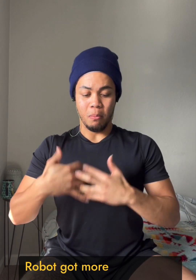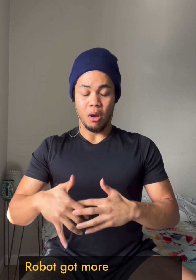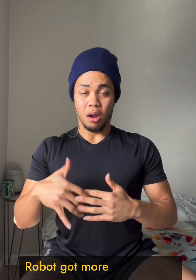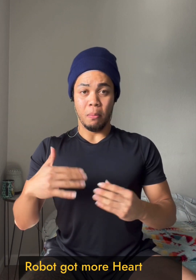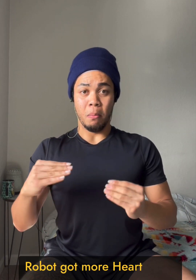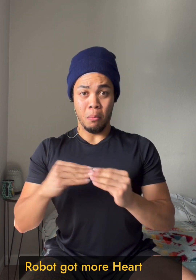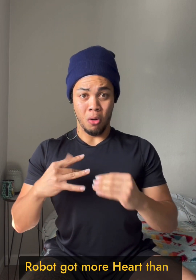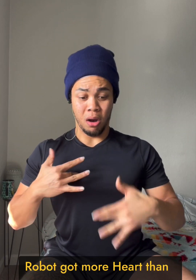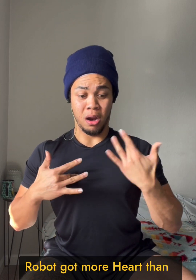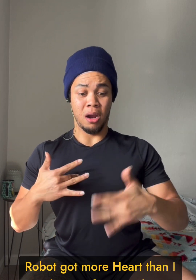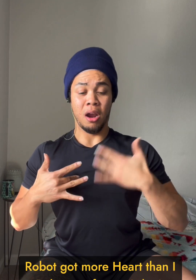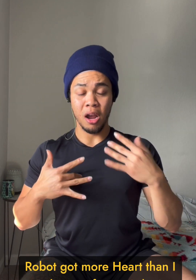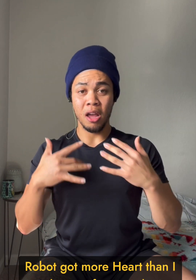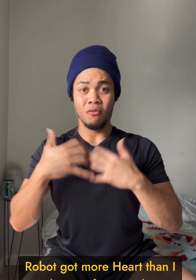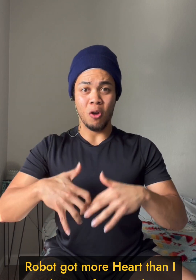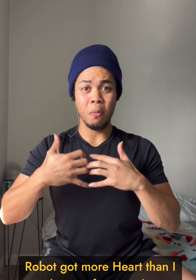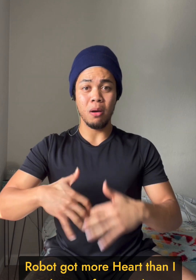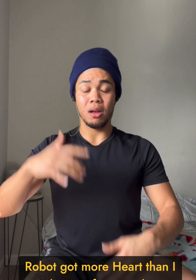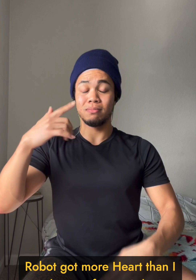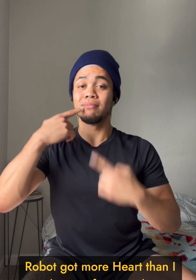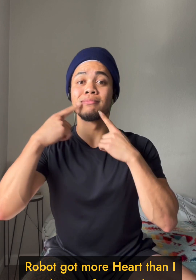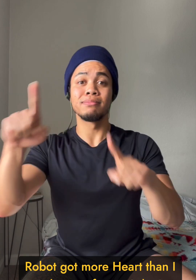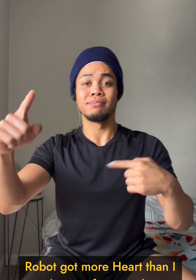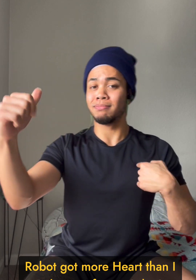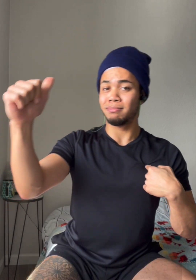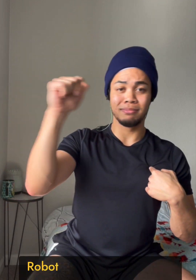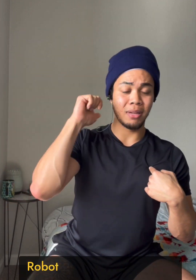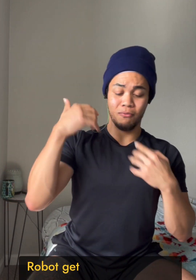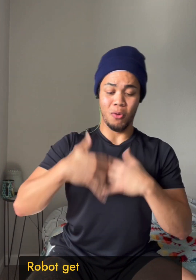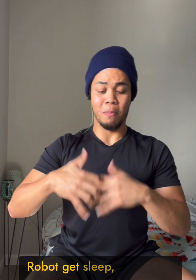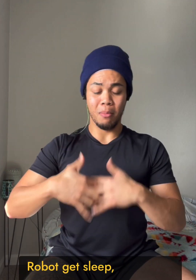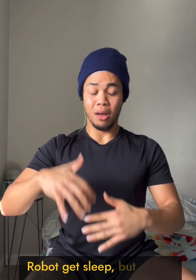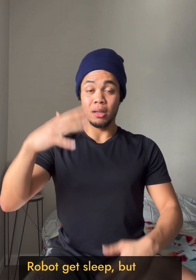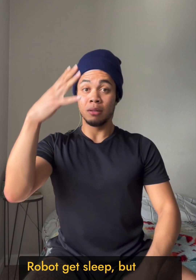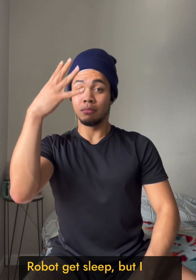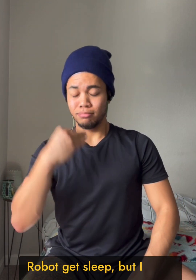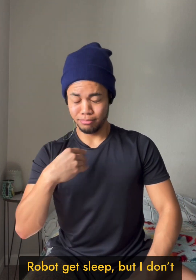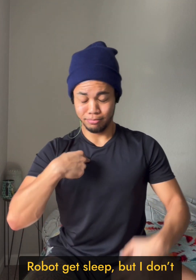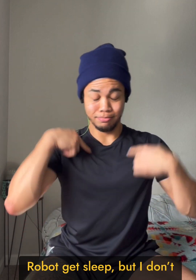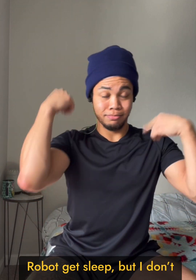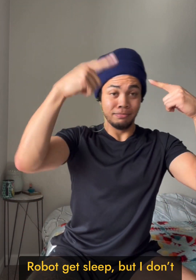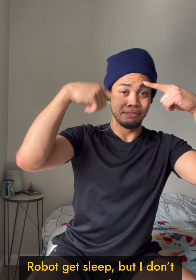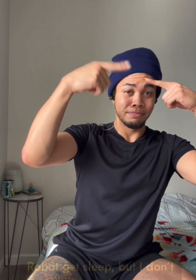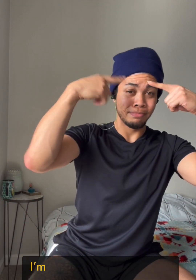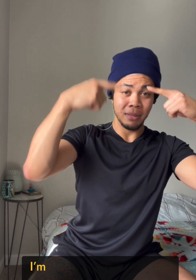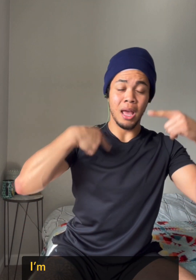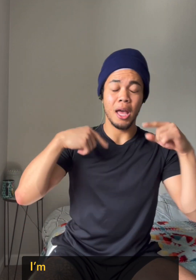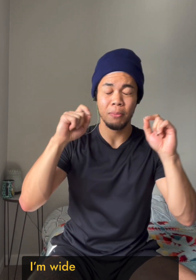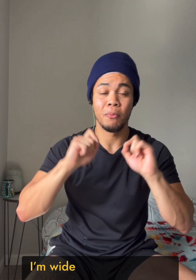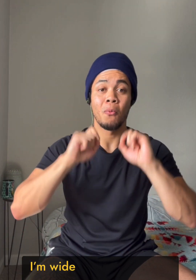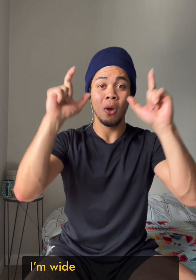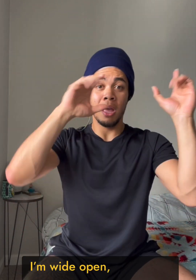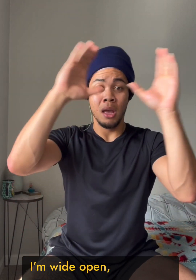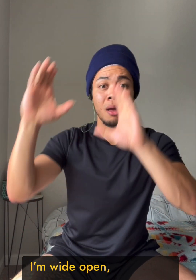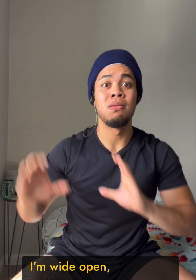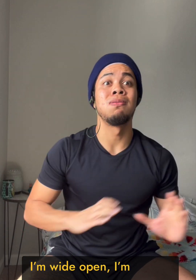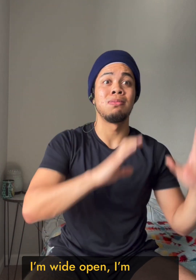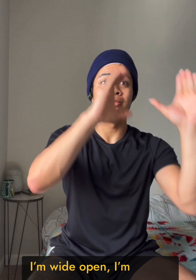than mine Robot got future, I don't Robot can't sleep But I don't power it out I'm wide open I'm on my way I'm on